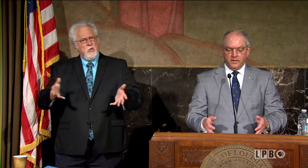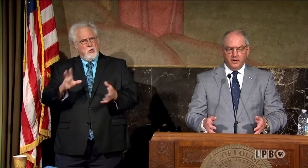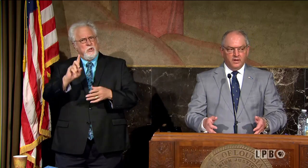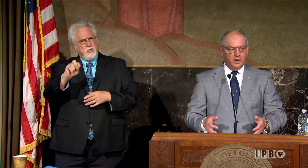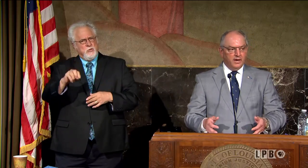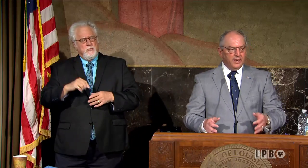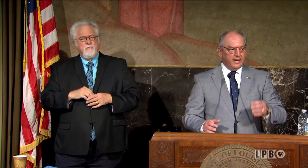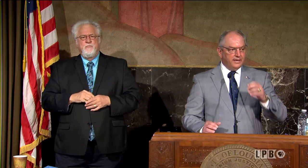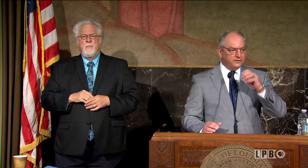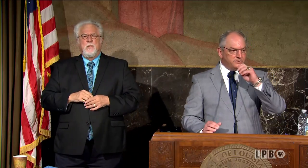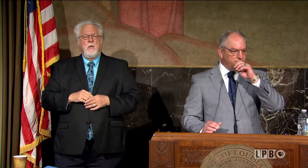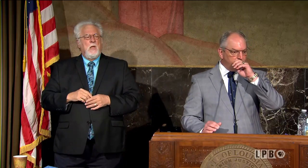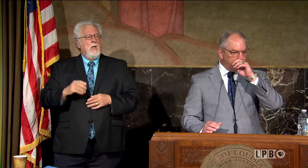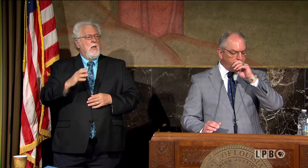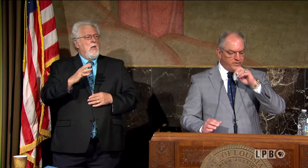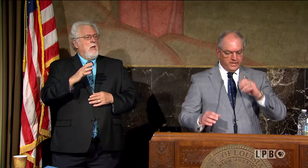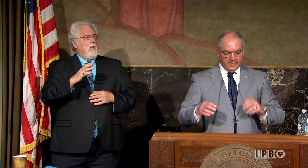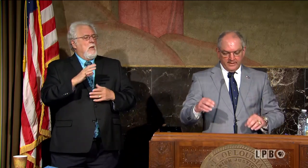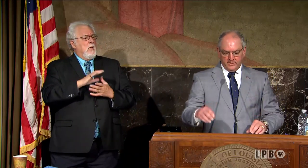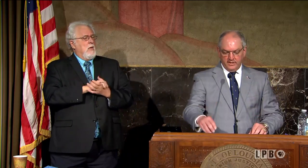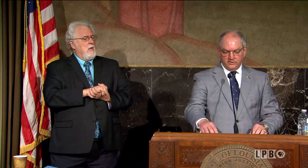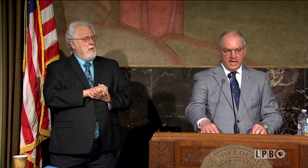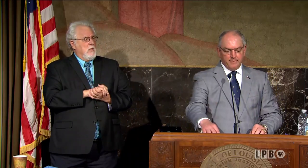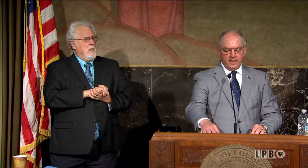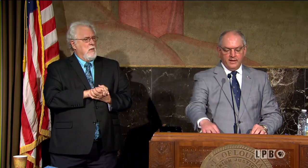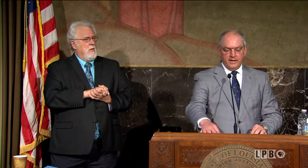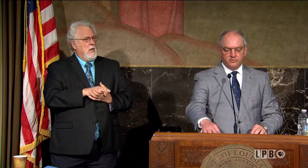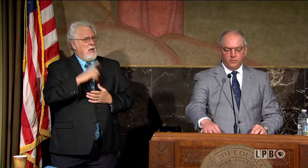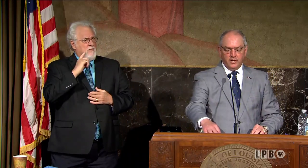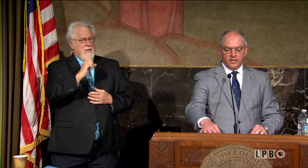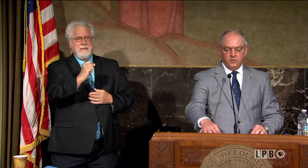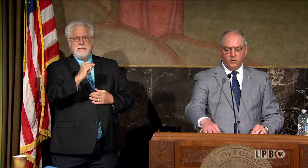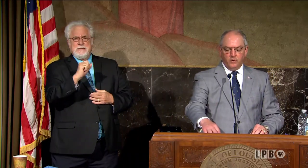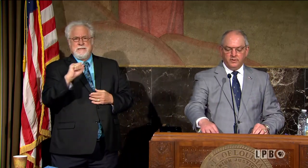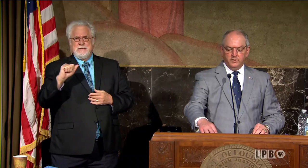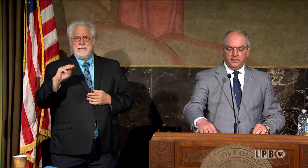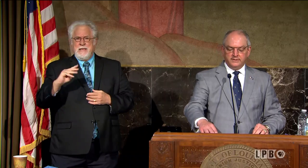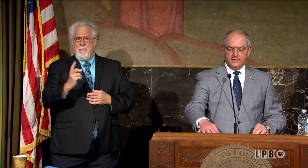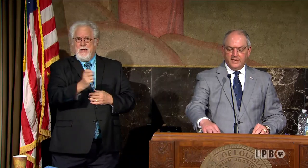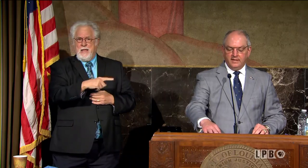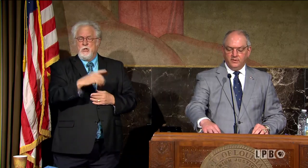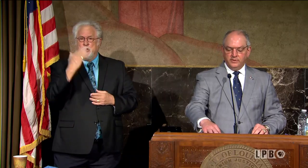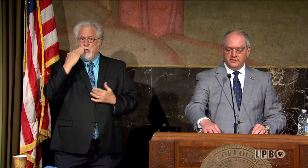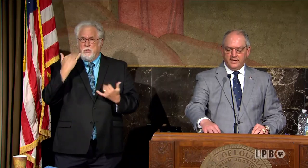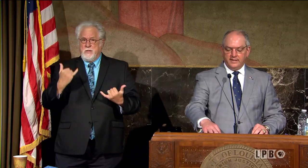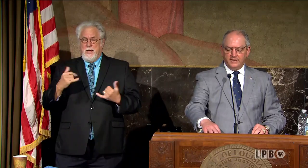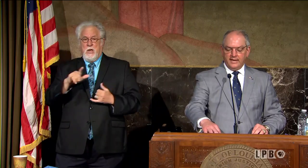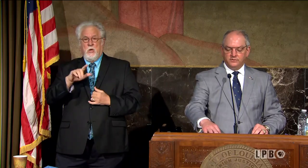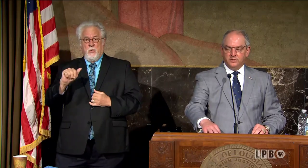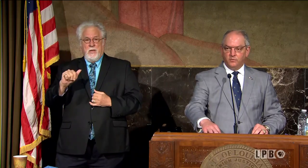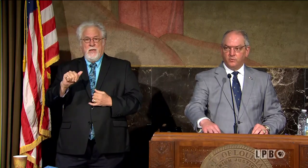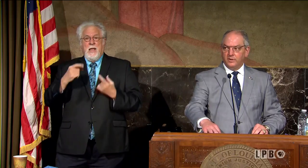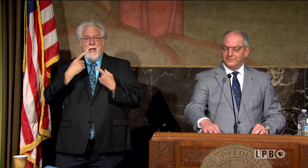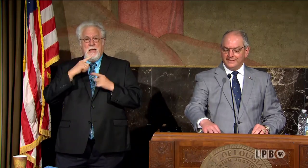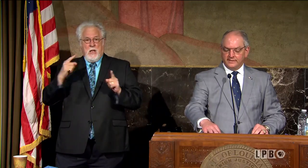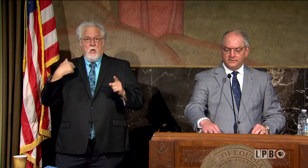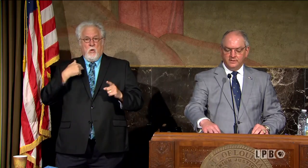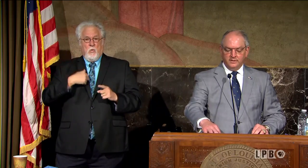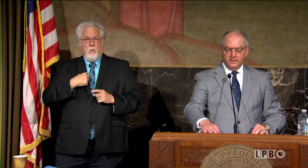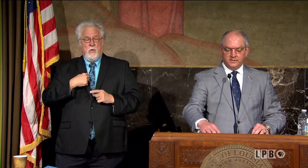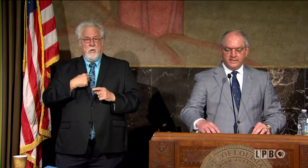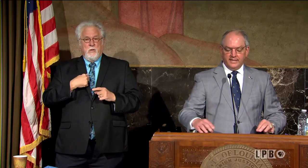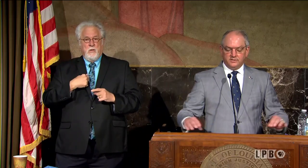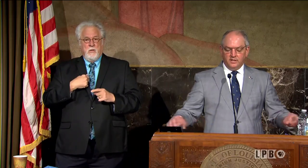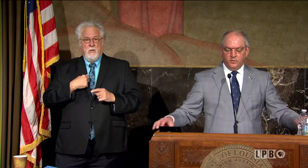that. As I think Sam asked a while ago, you all know that today Louisiana announced that we're one of